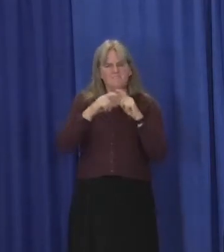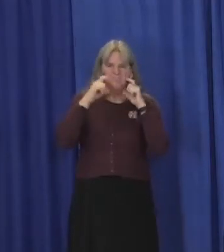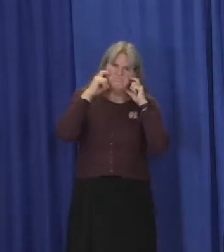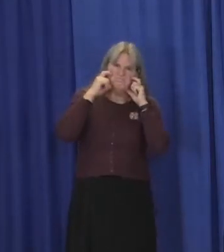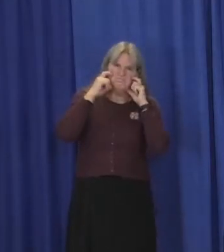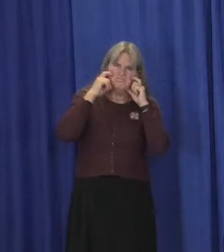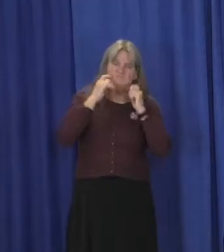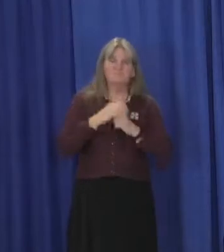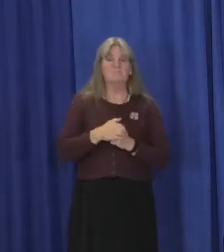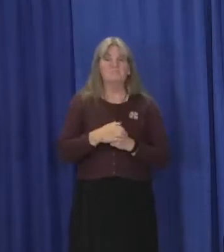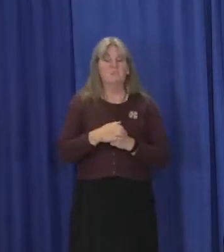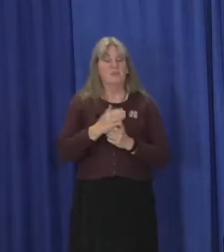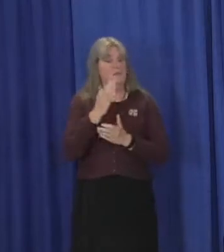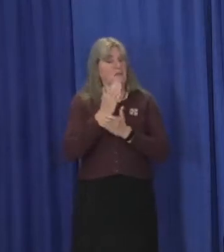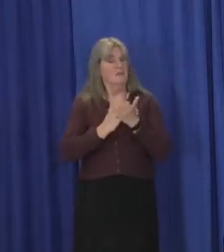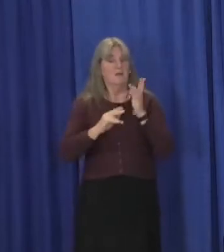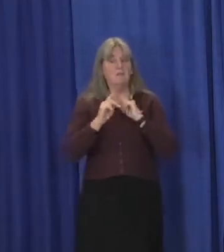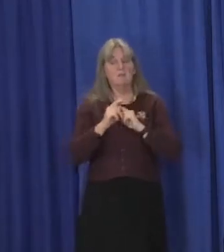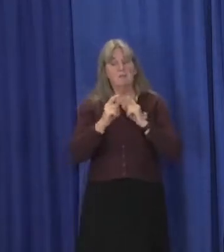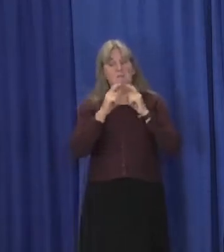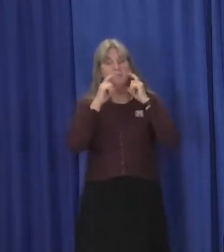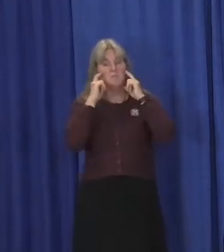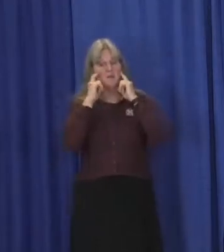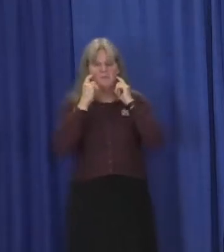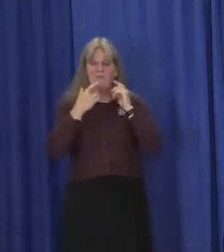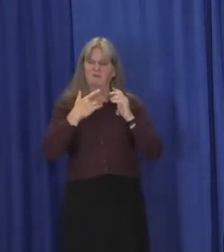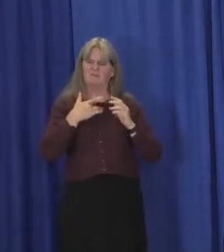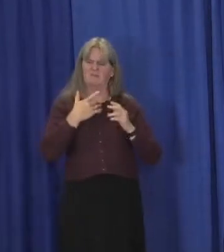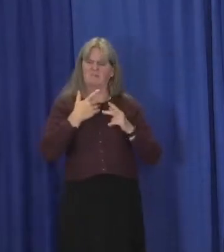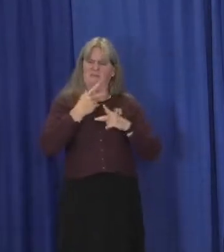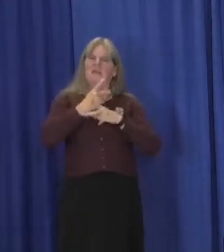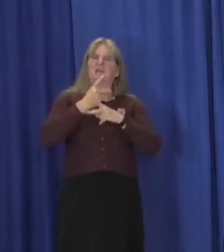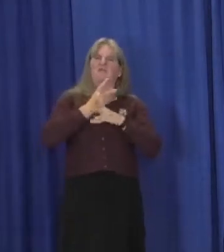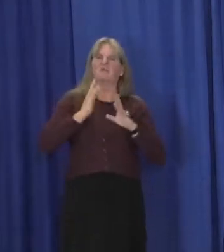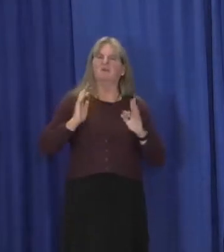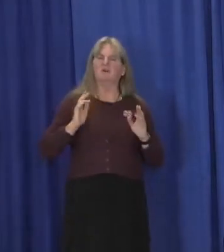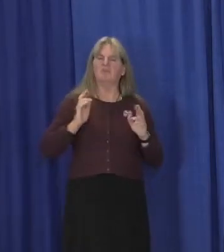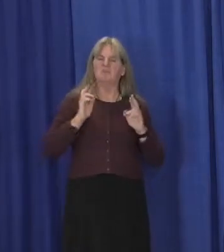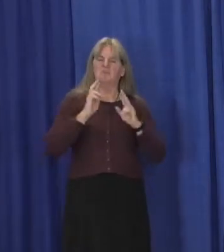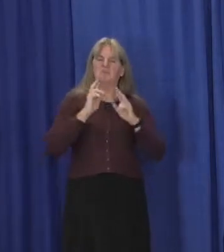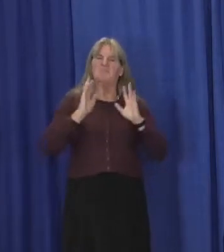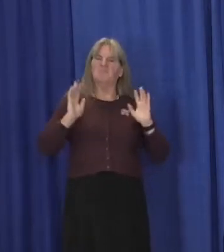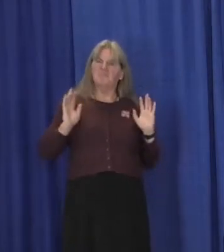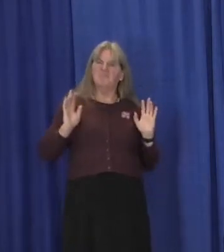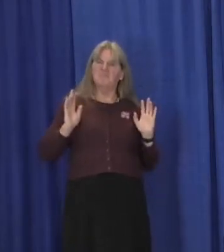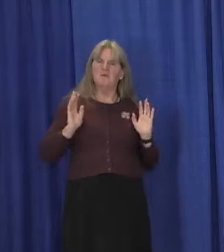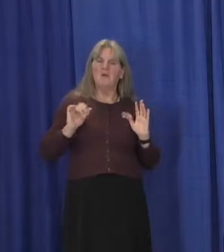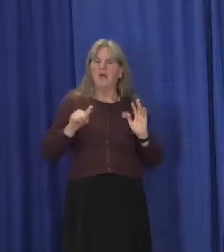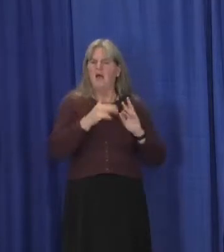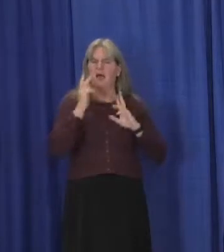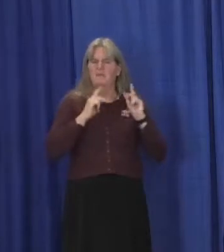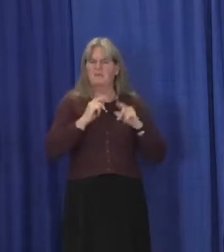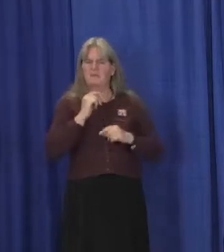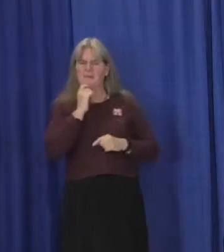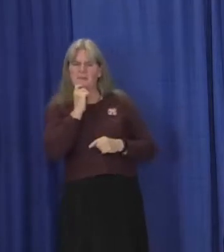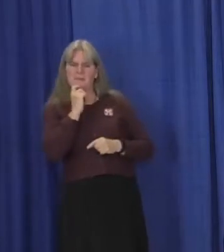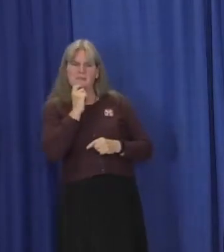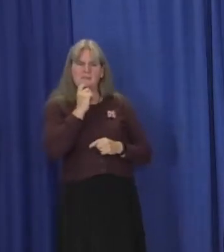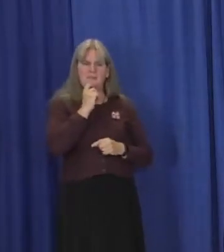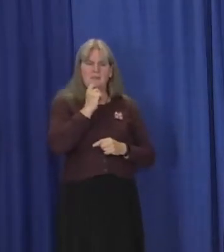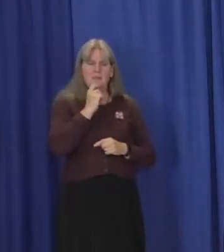Some people will mask out of precaution, out of respect. Some people will wait for those